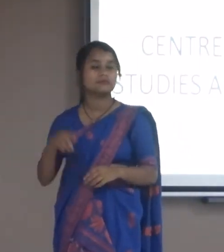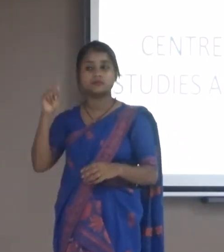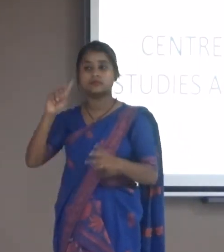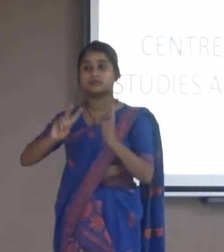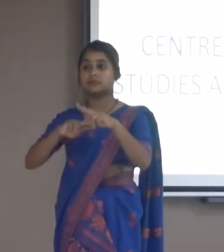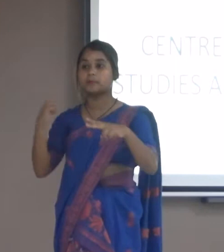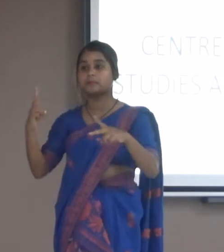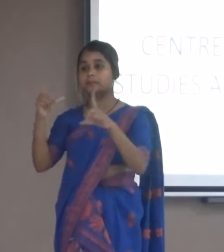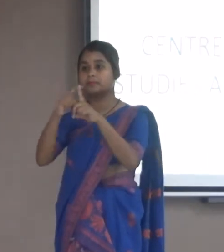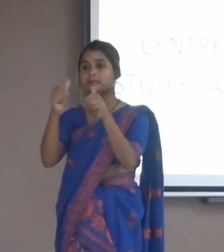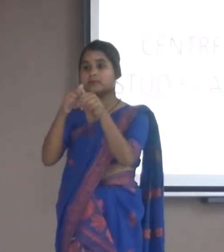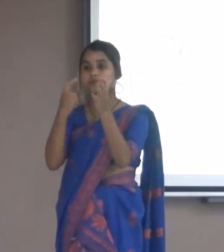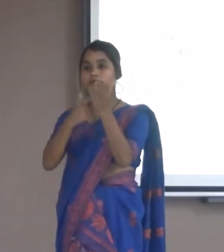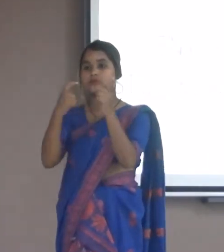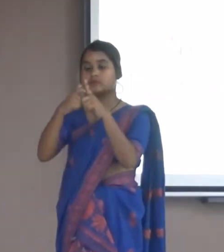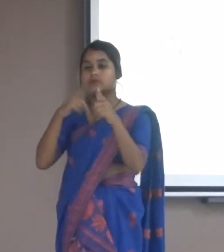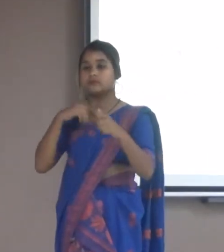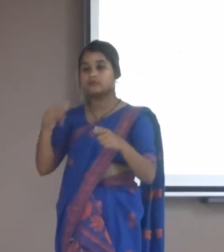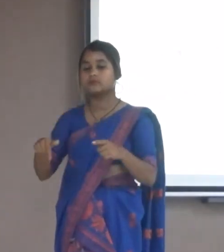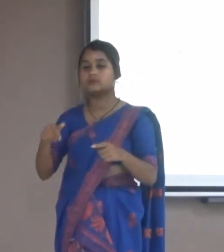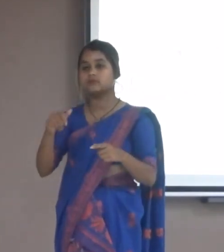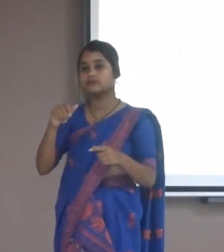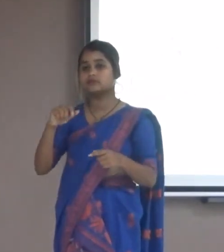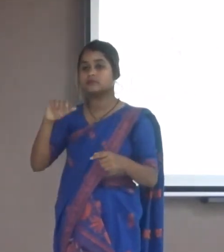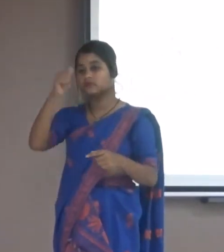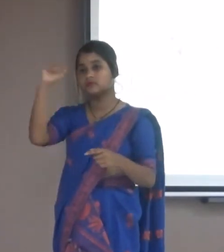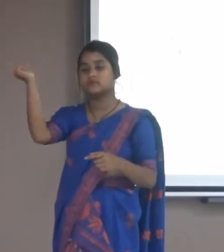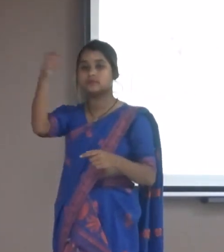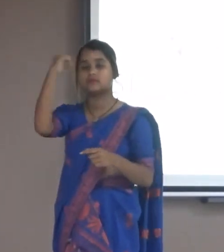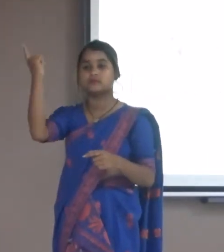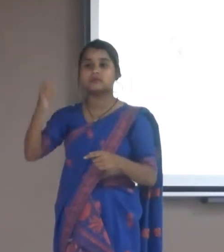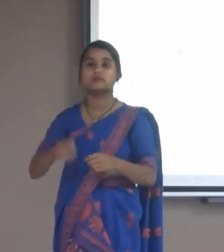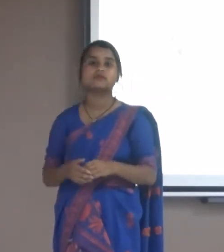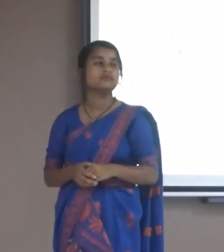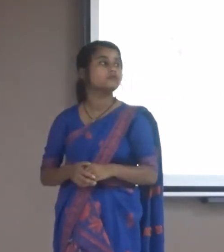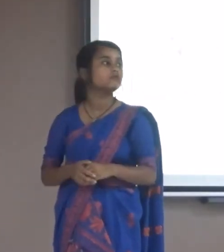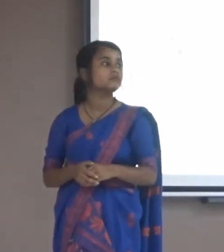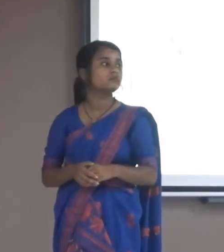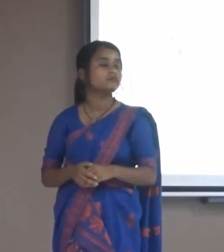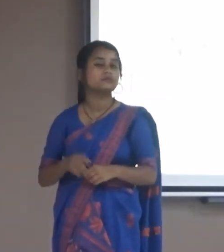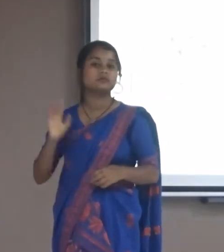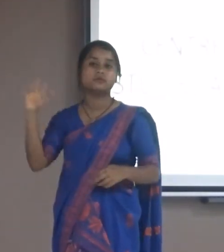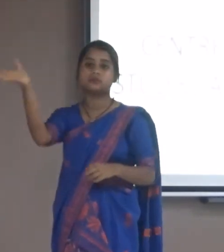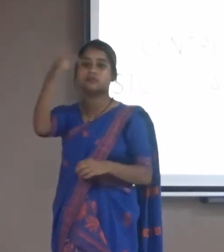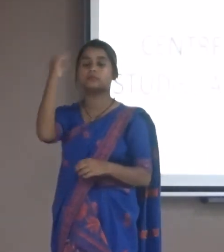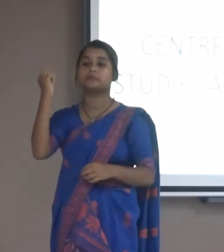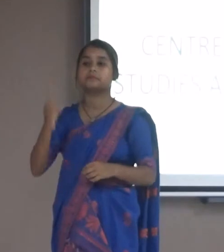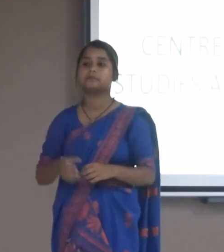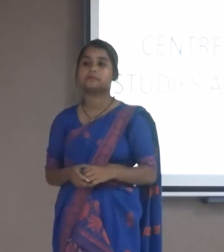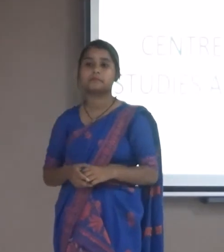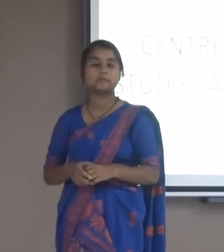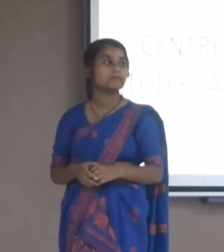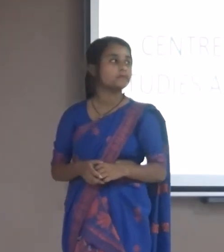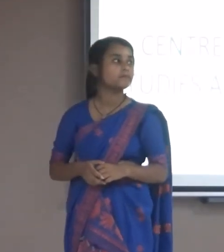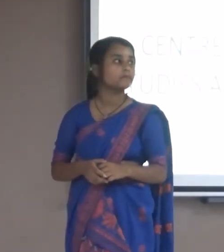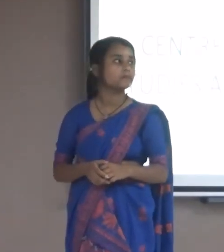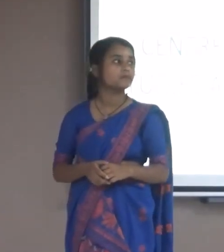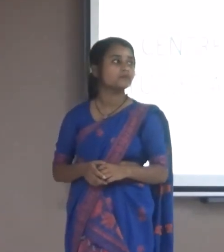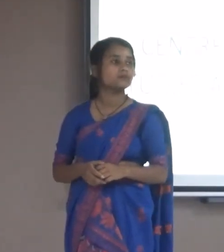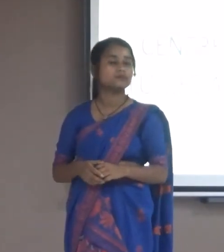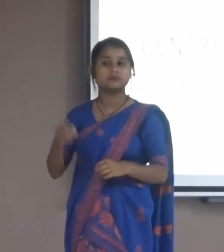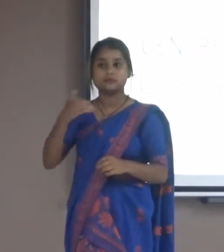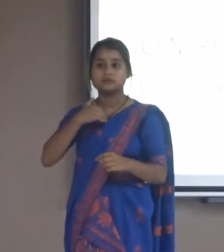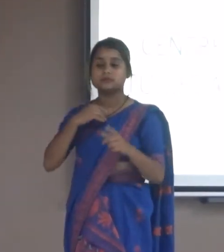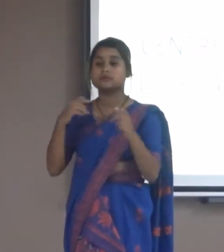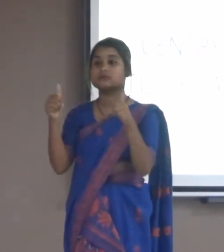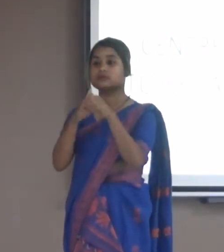underbelly in our country, and this is not confined to one particular region, it is across the board. We have to